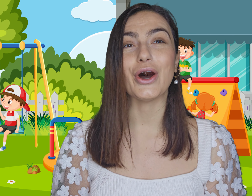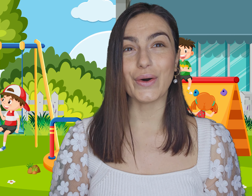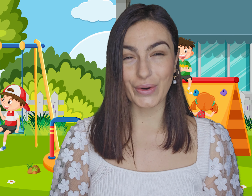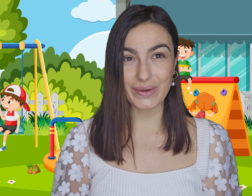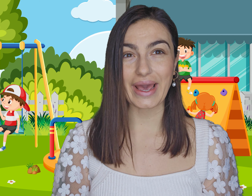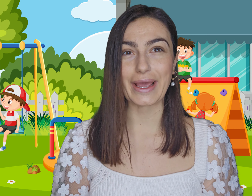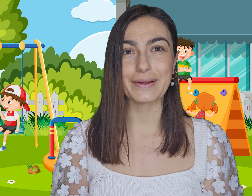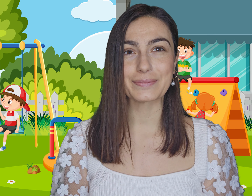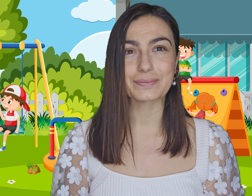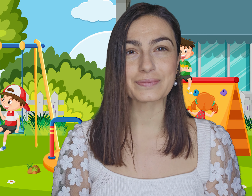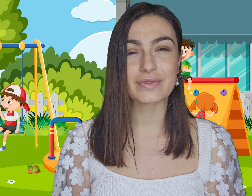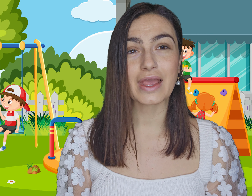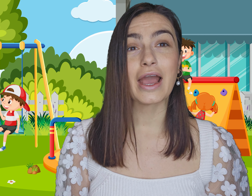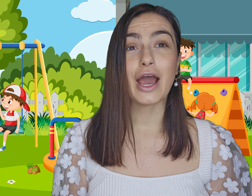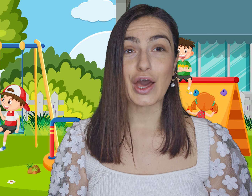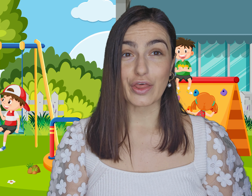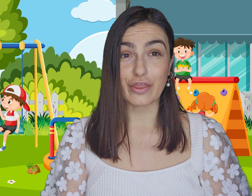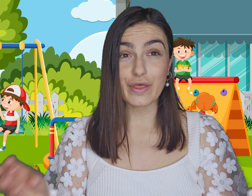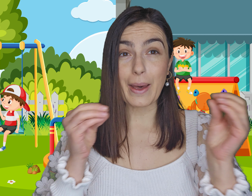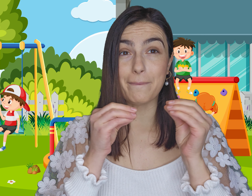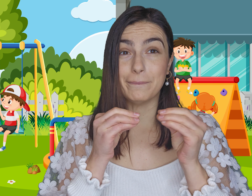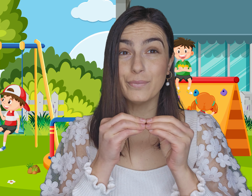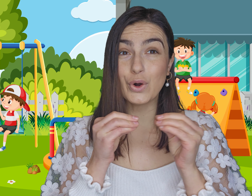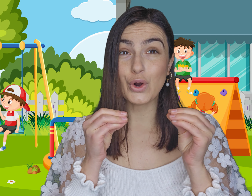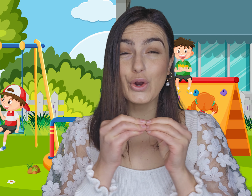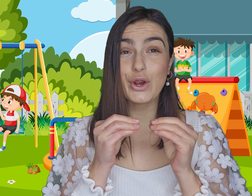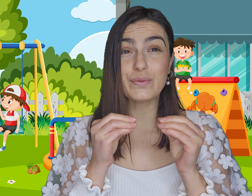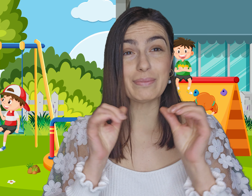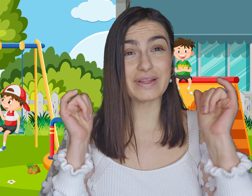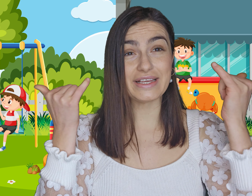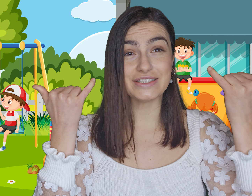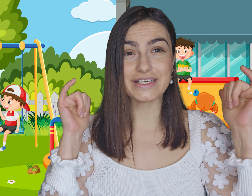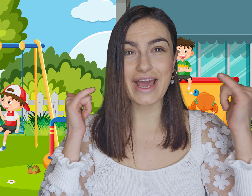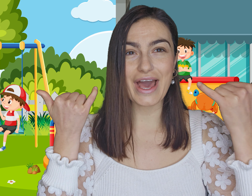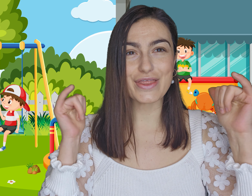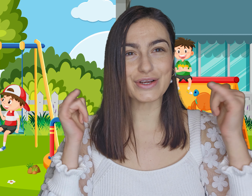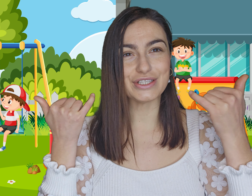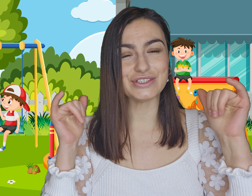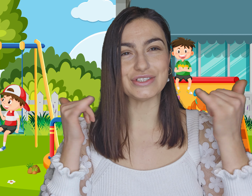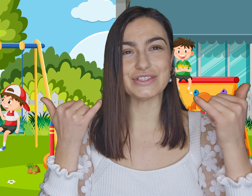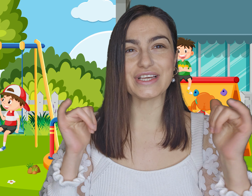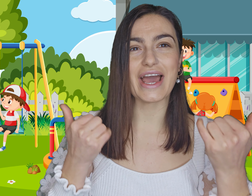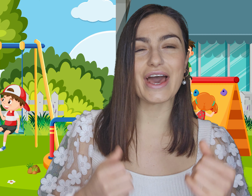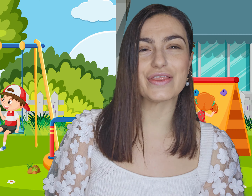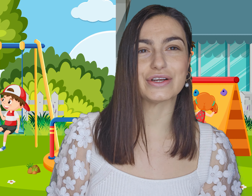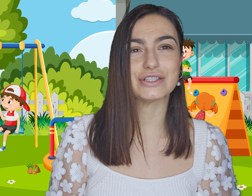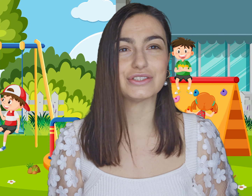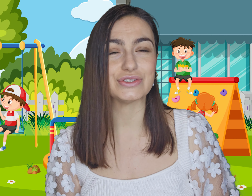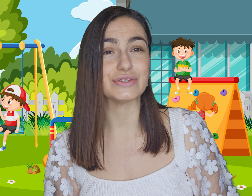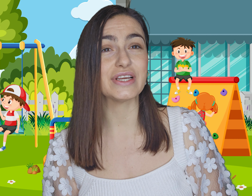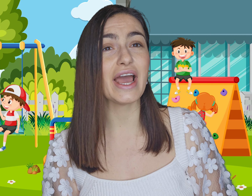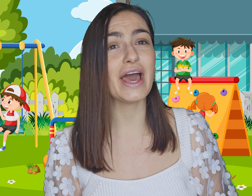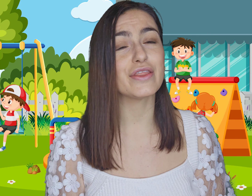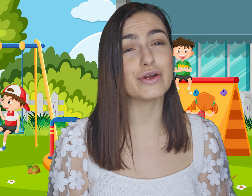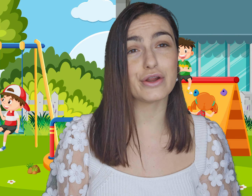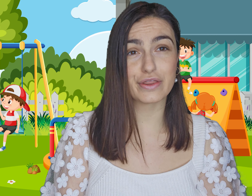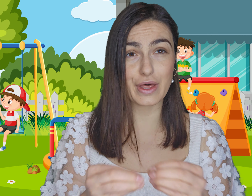okay the more we play together together together the